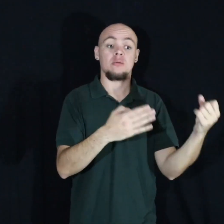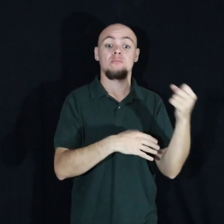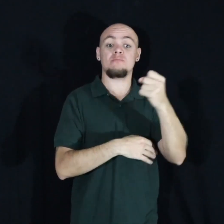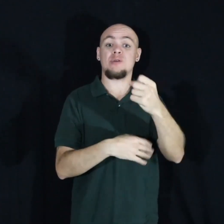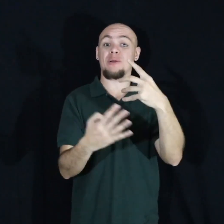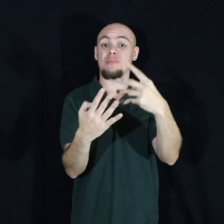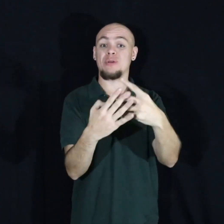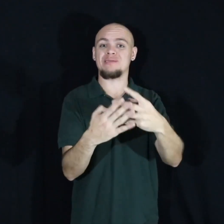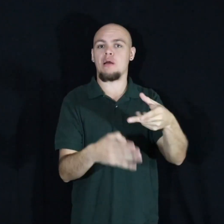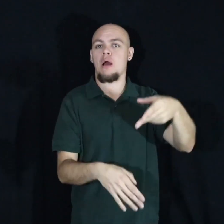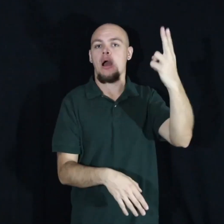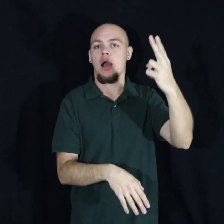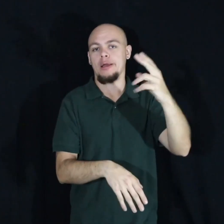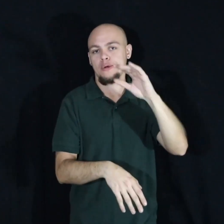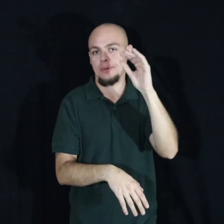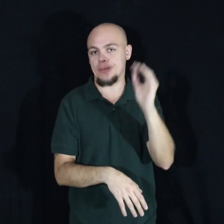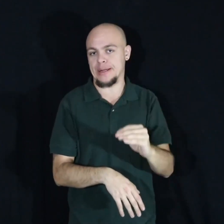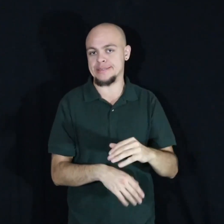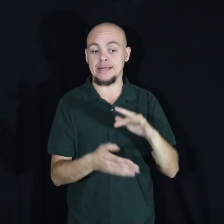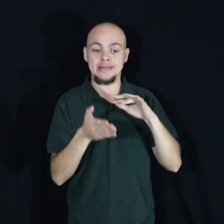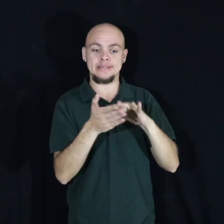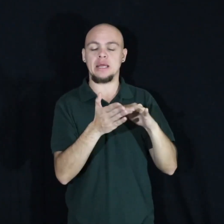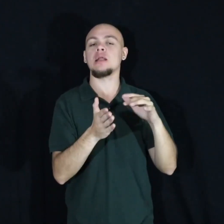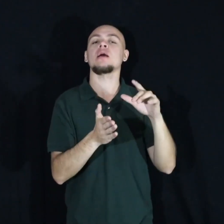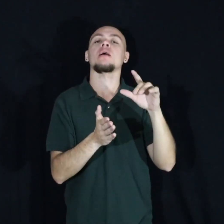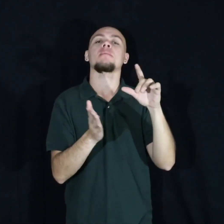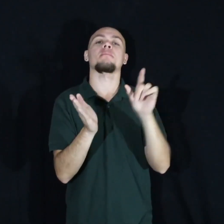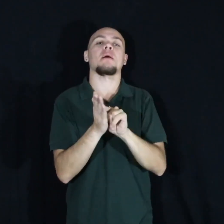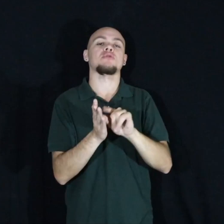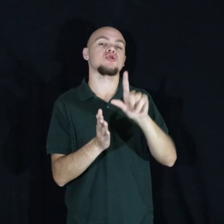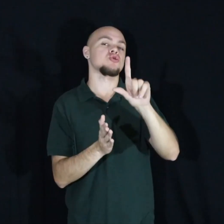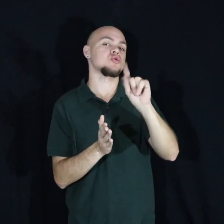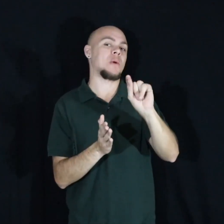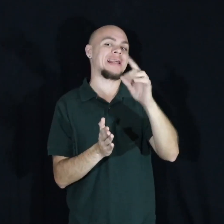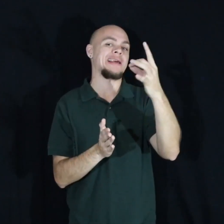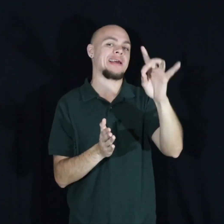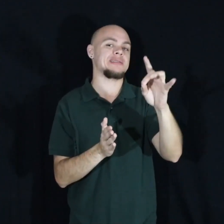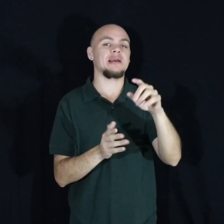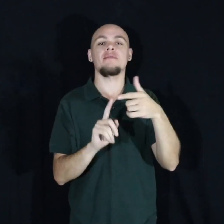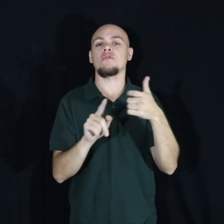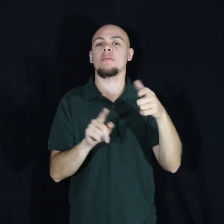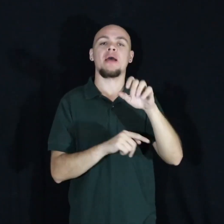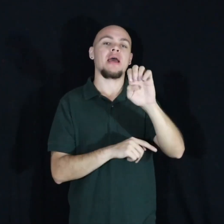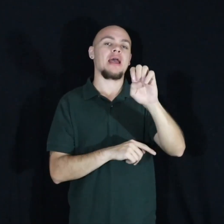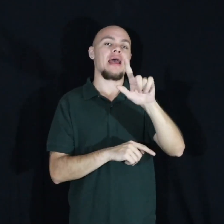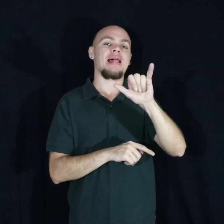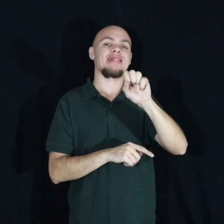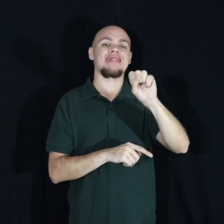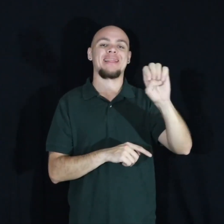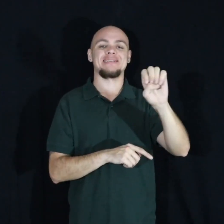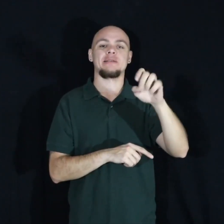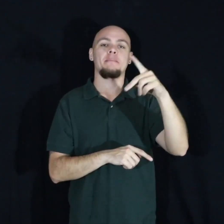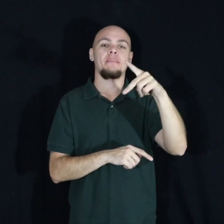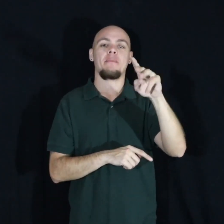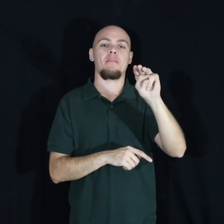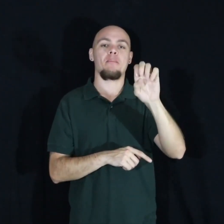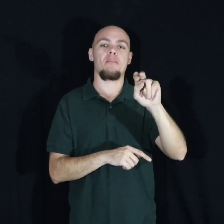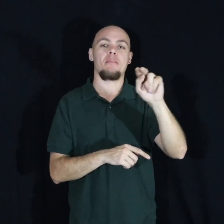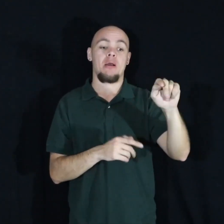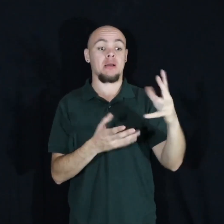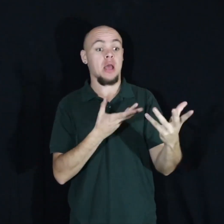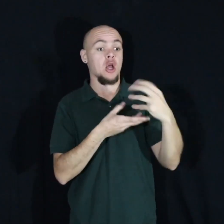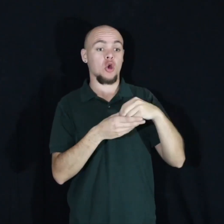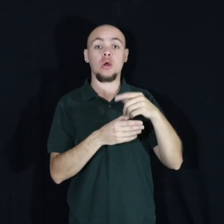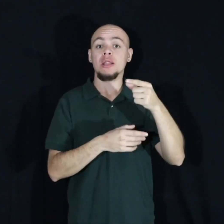rates. In a study published in 2018 by LSP Monk, after taking into account